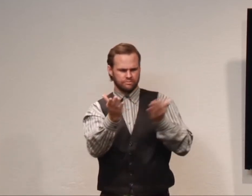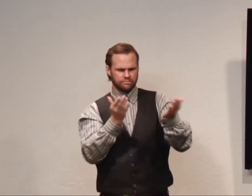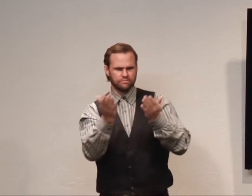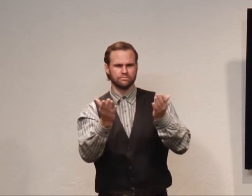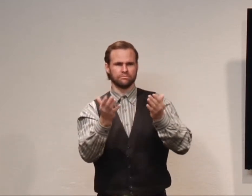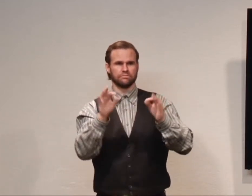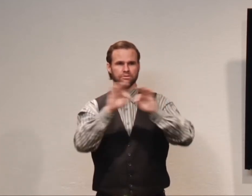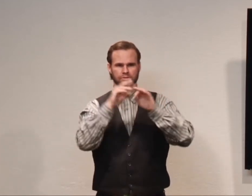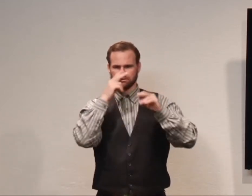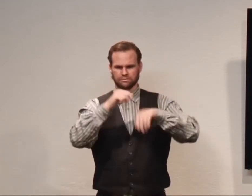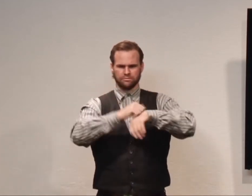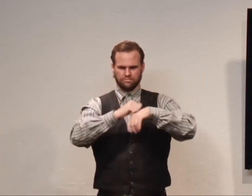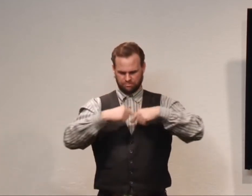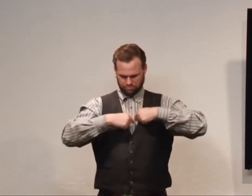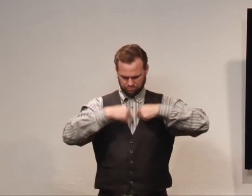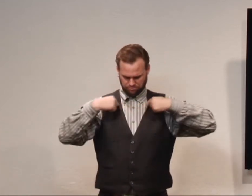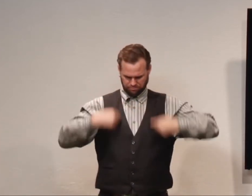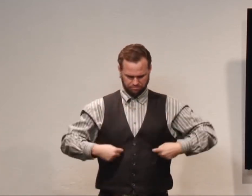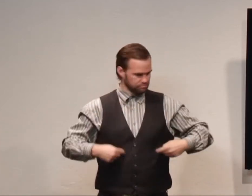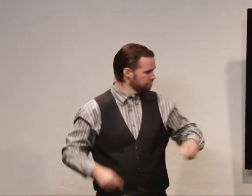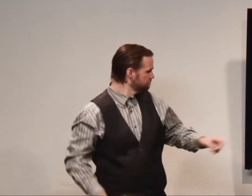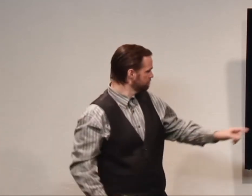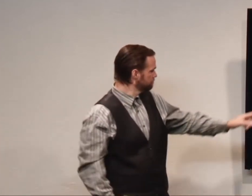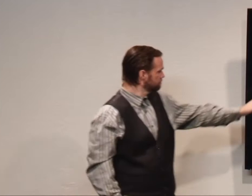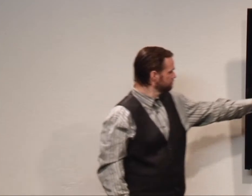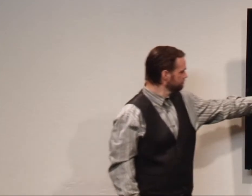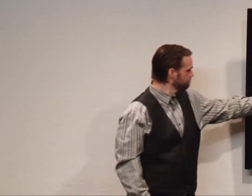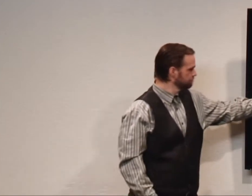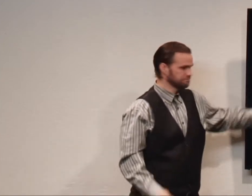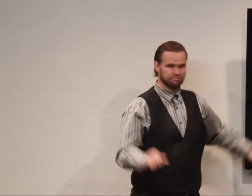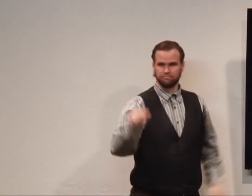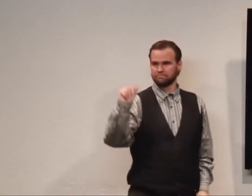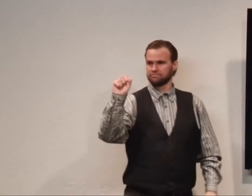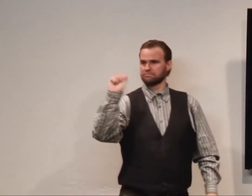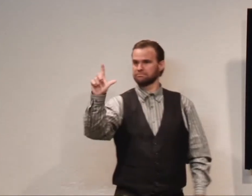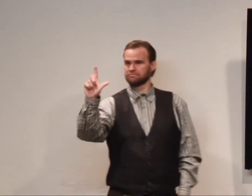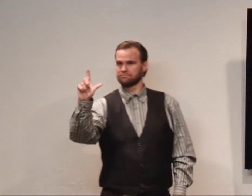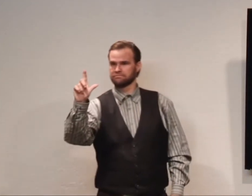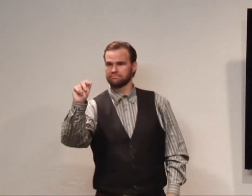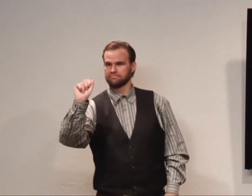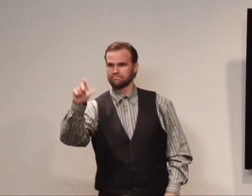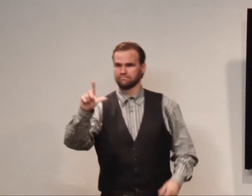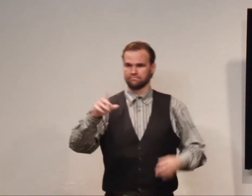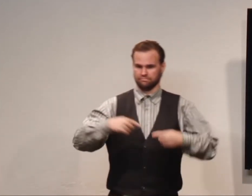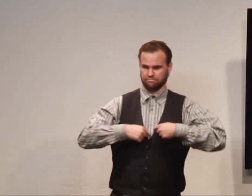purpose. So we're going to talk about that a little bit in depth.